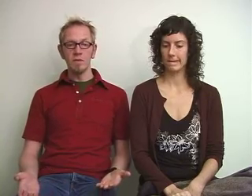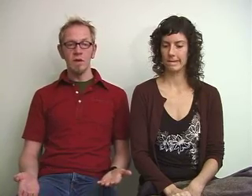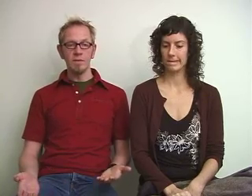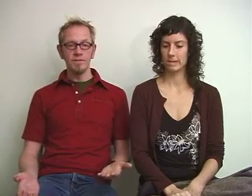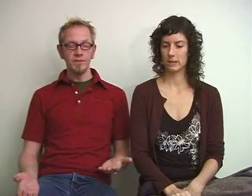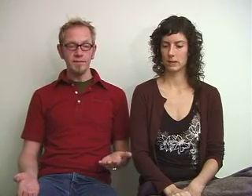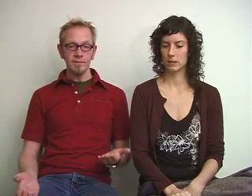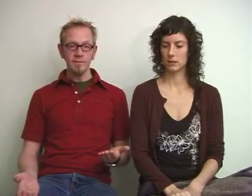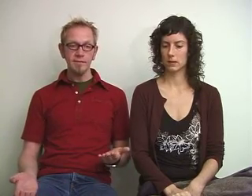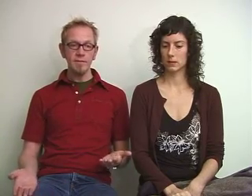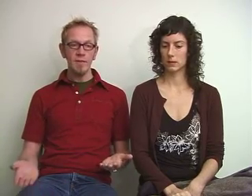to